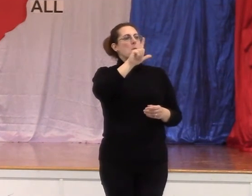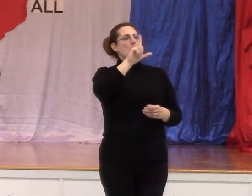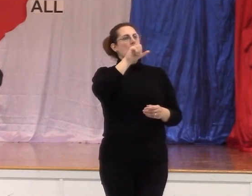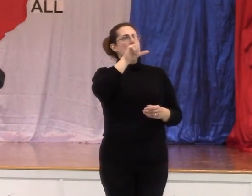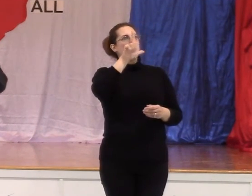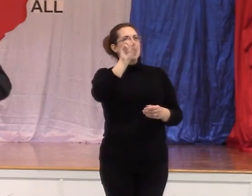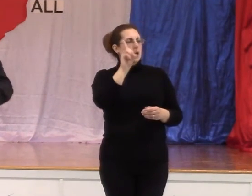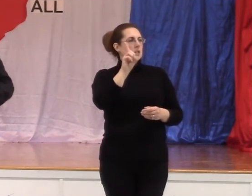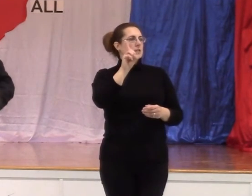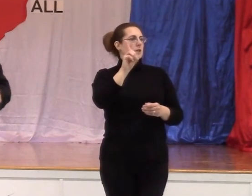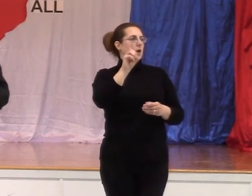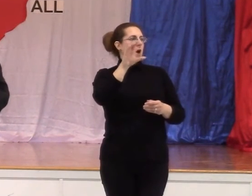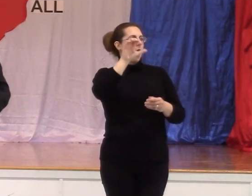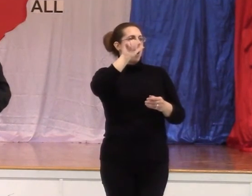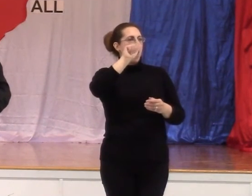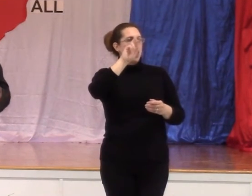document,